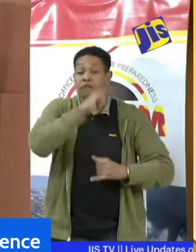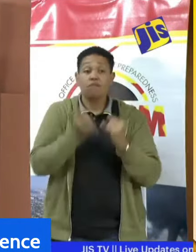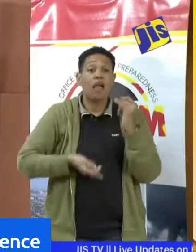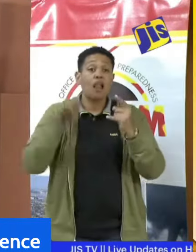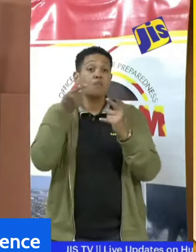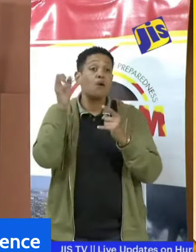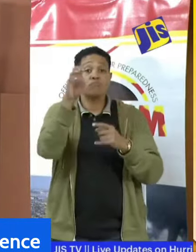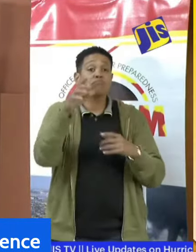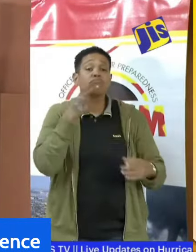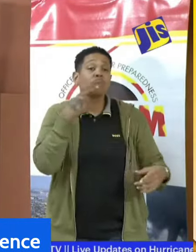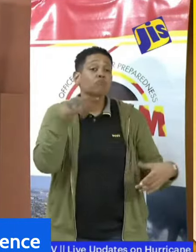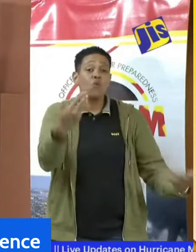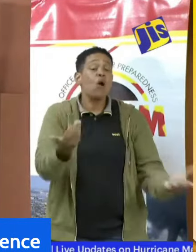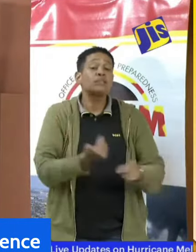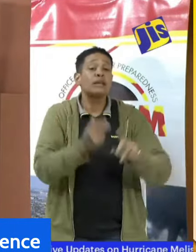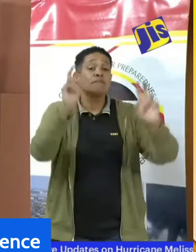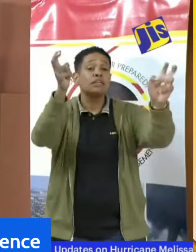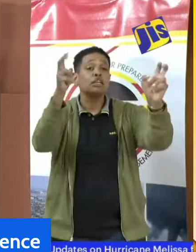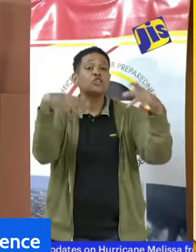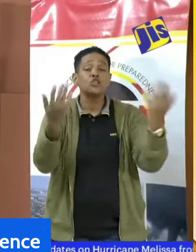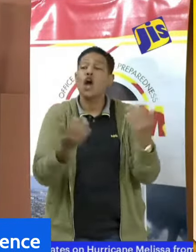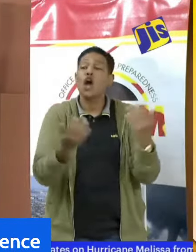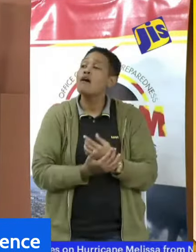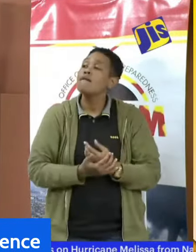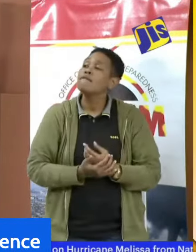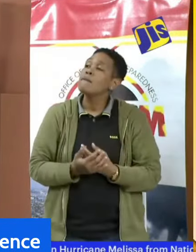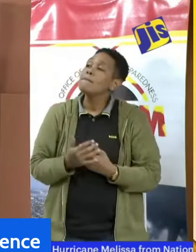I'd raise is the issue of